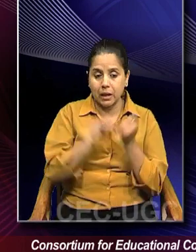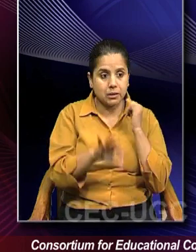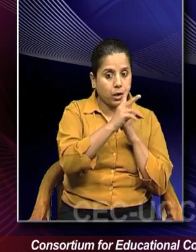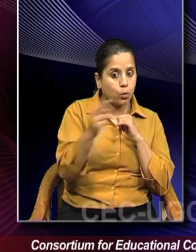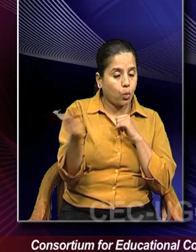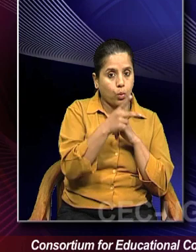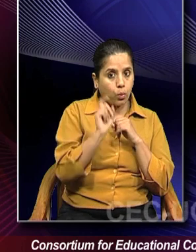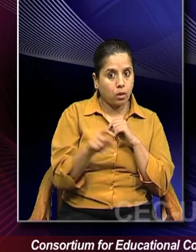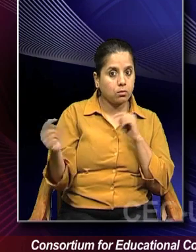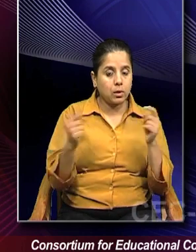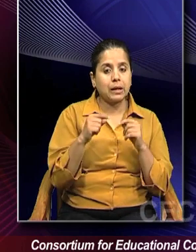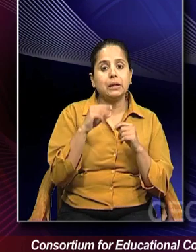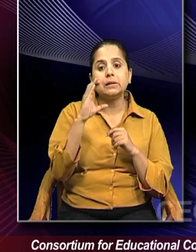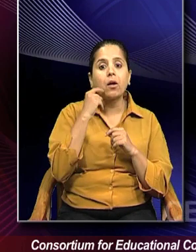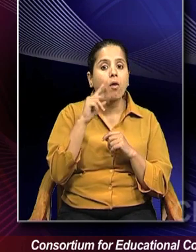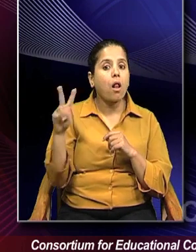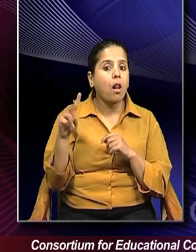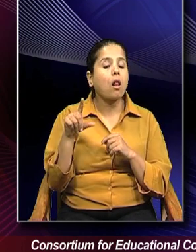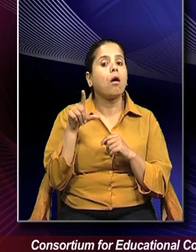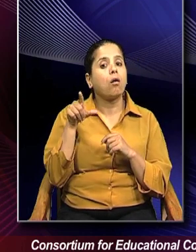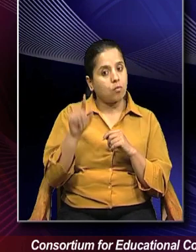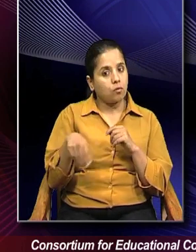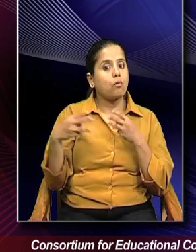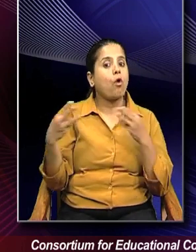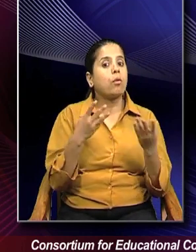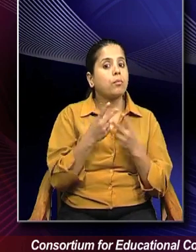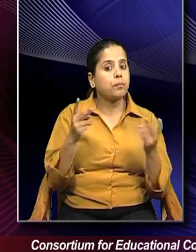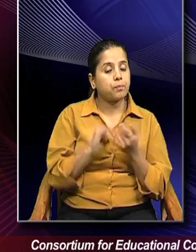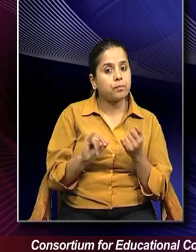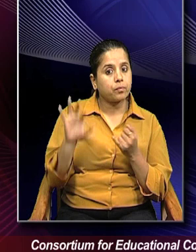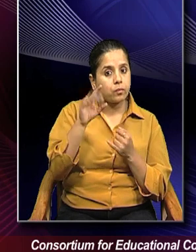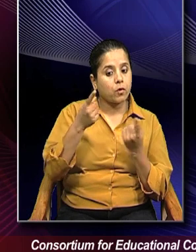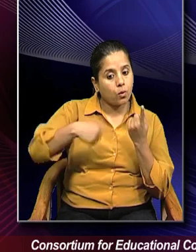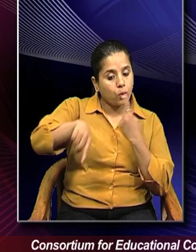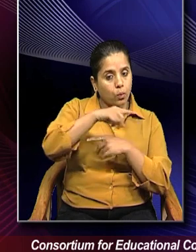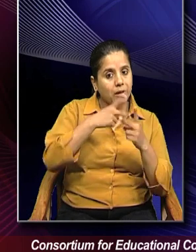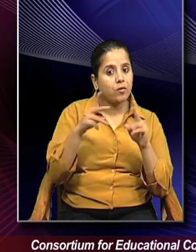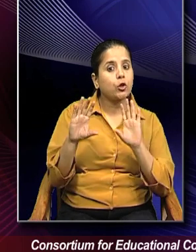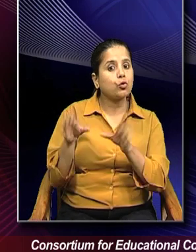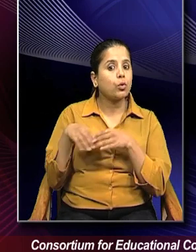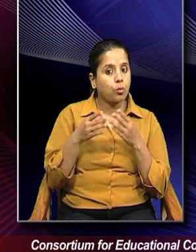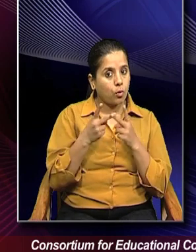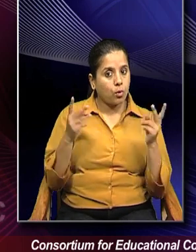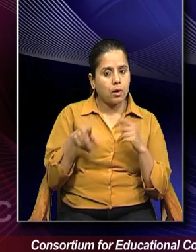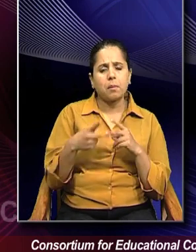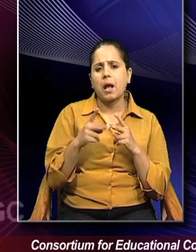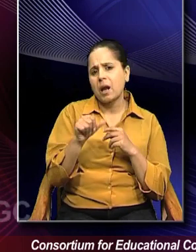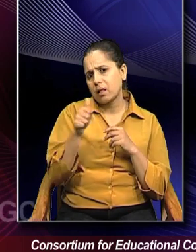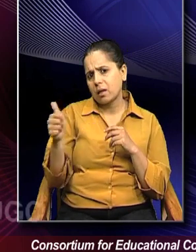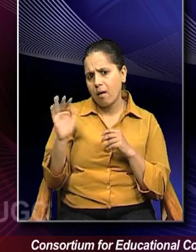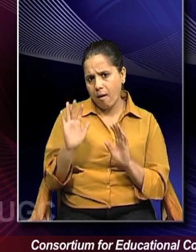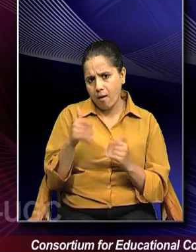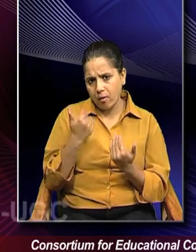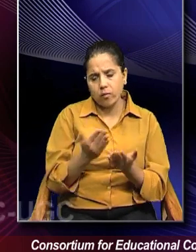example, civil wars within the state among different groups. He talks about many other types